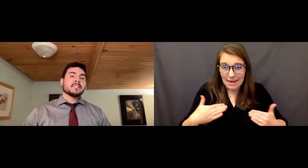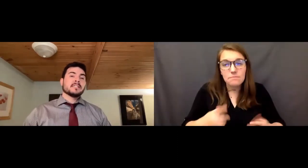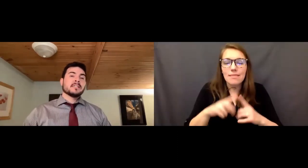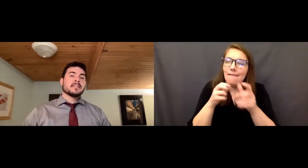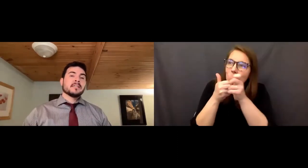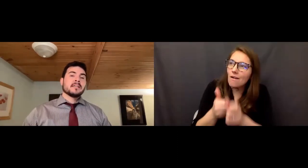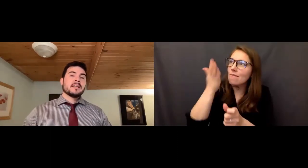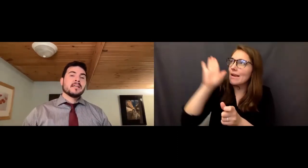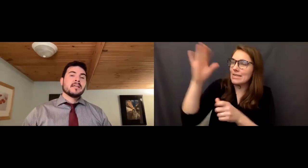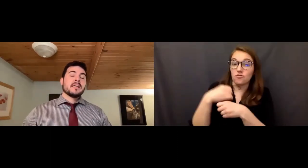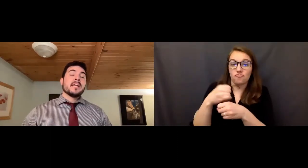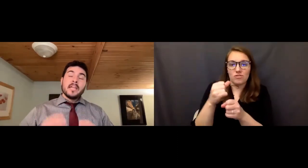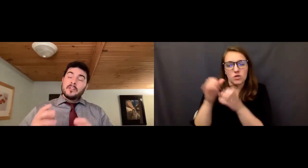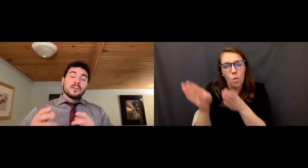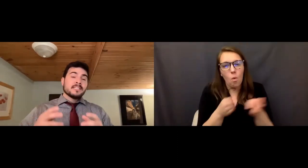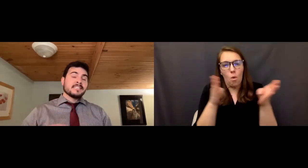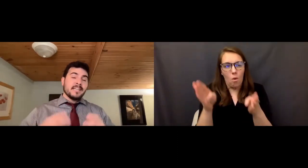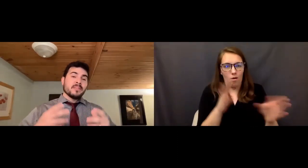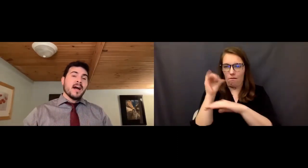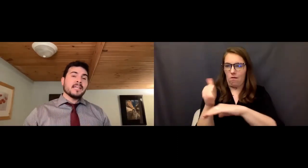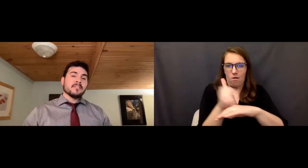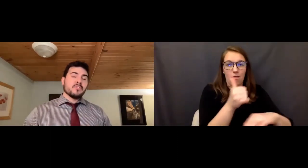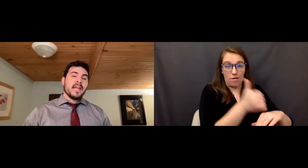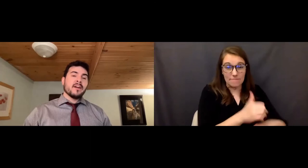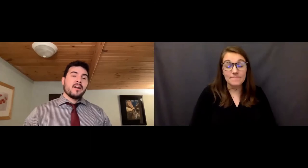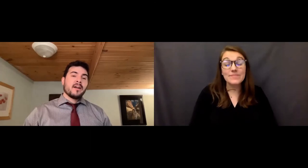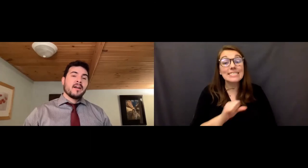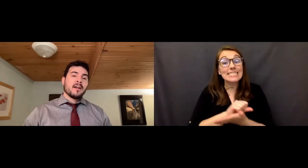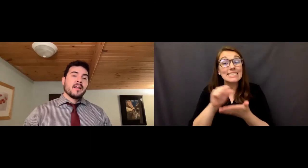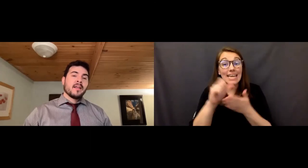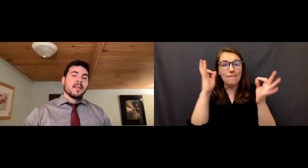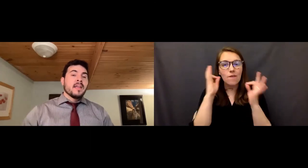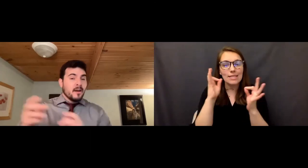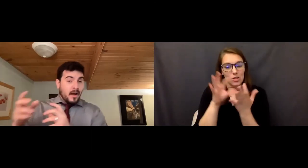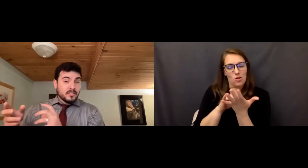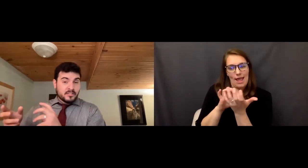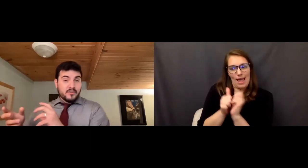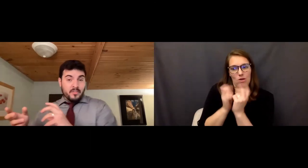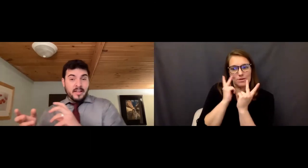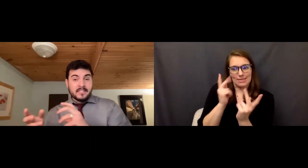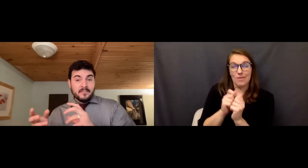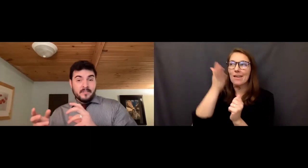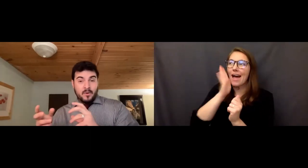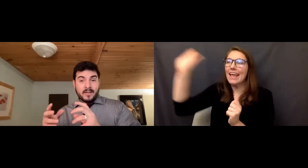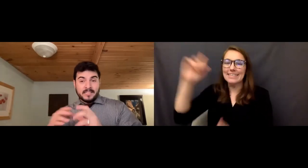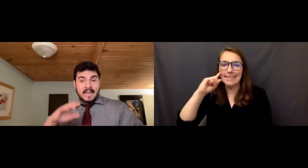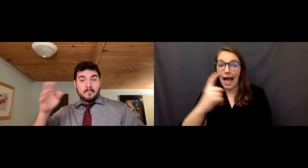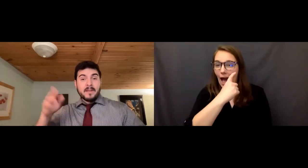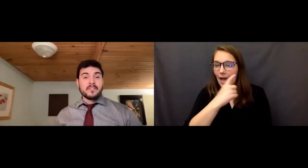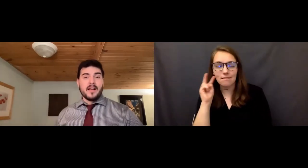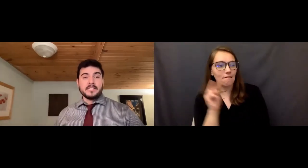creation. He learned to see with the eyes of the Creator. Now, understood through the lens of